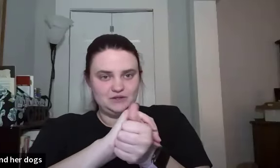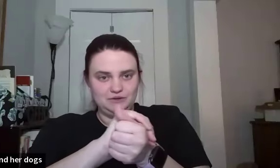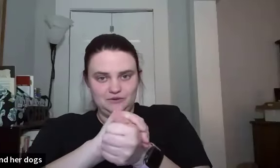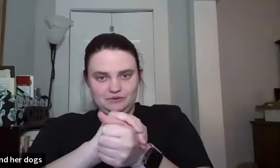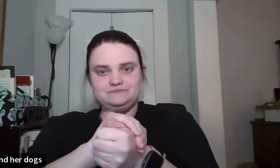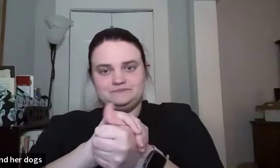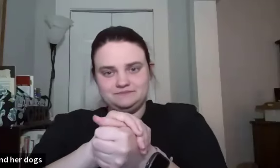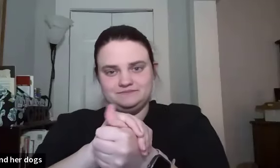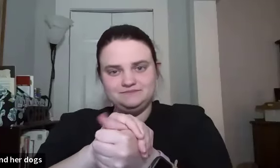turtle.